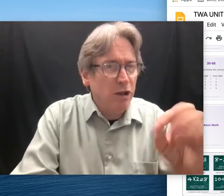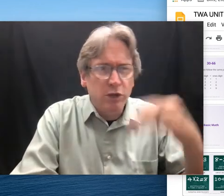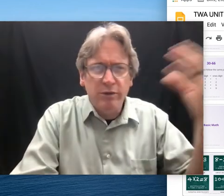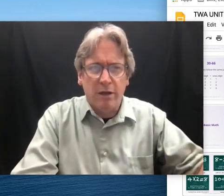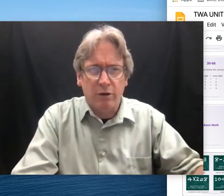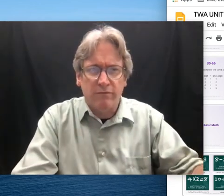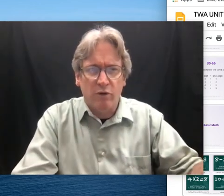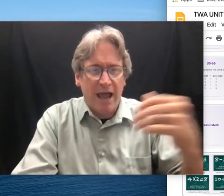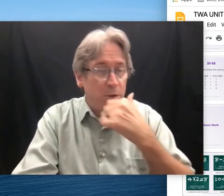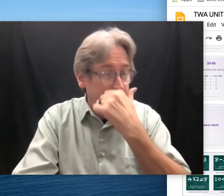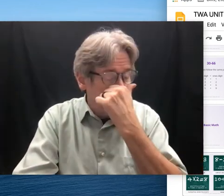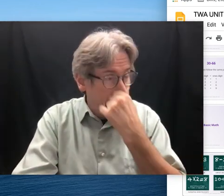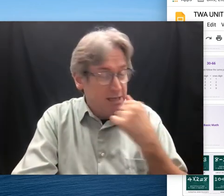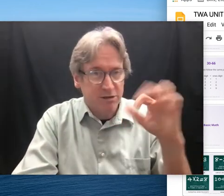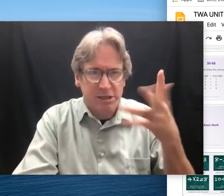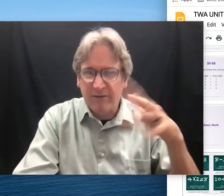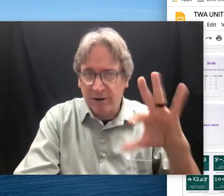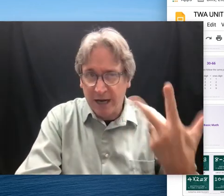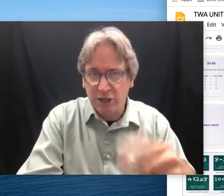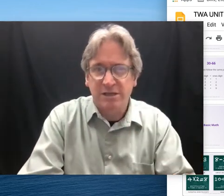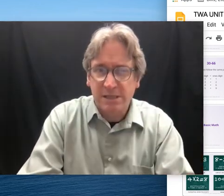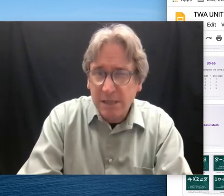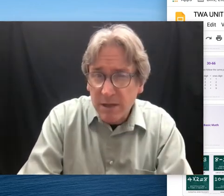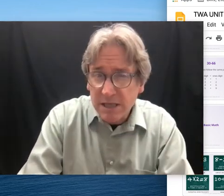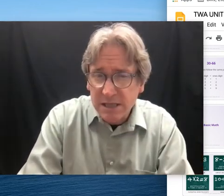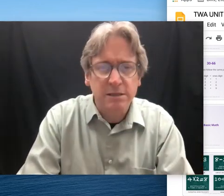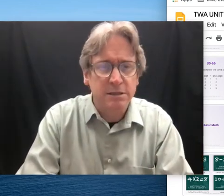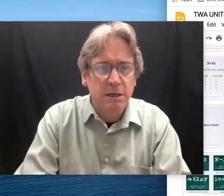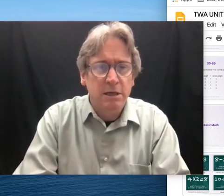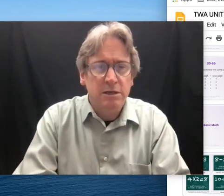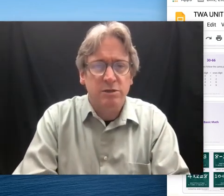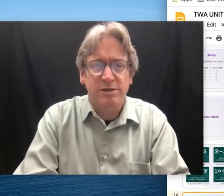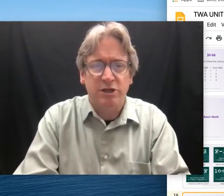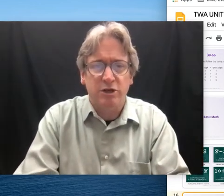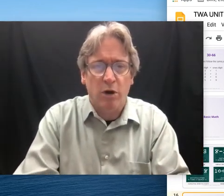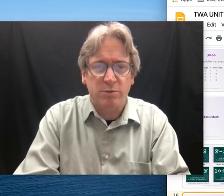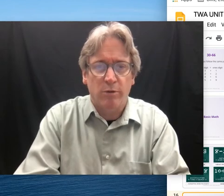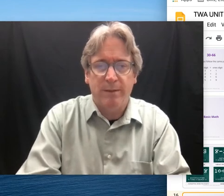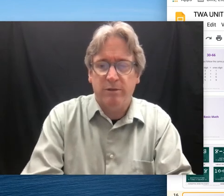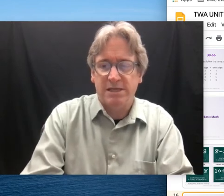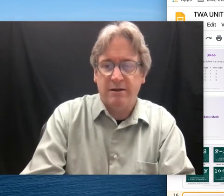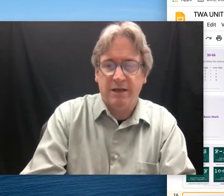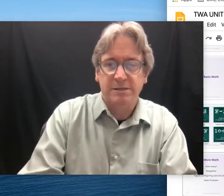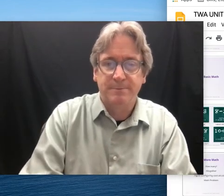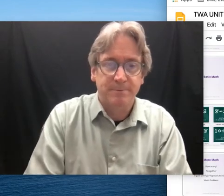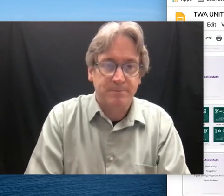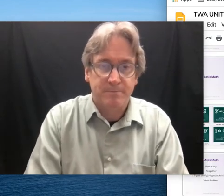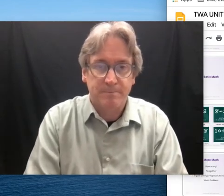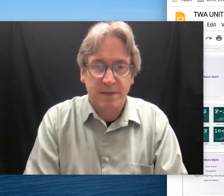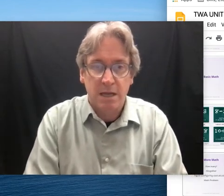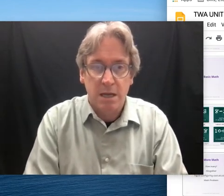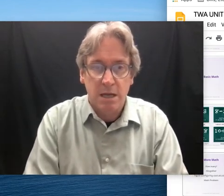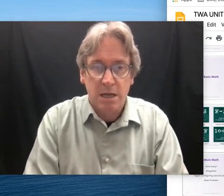And I'll include the other vocab ones because there are some variations on some of the signs. So it's always good to watch more people sign things.